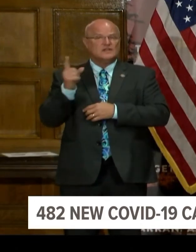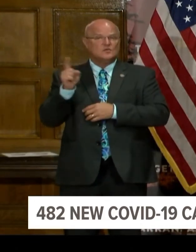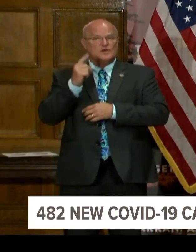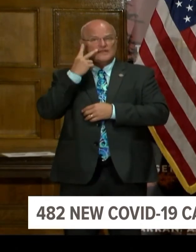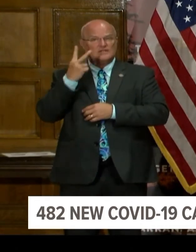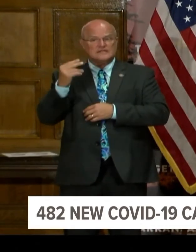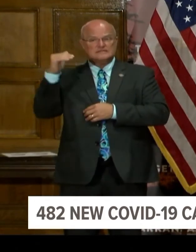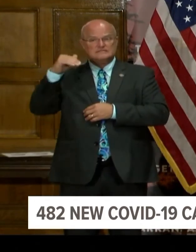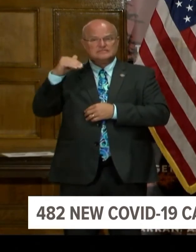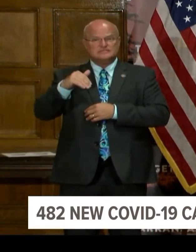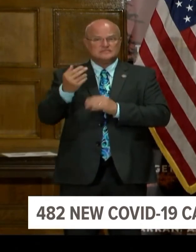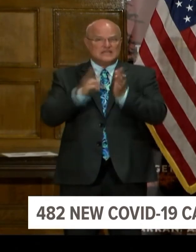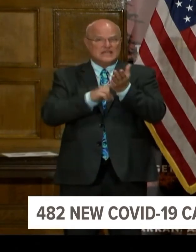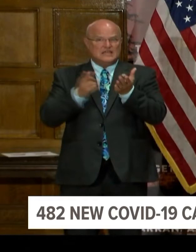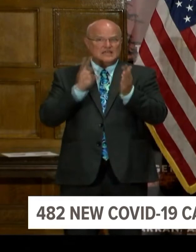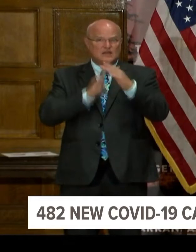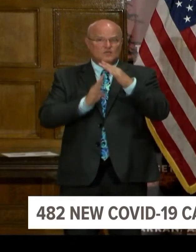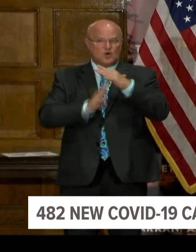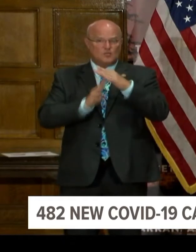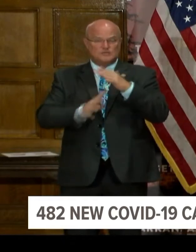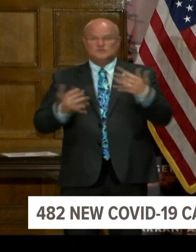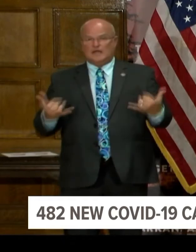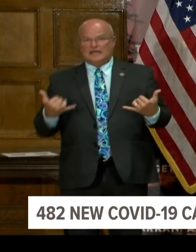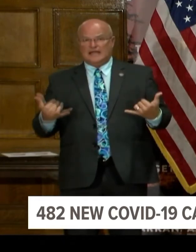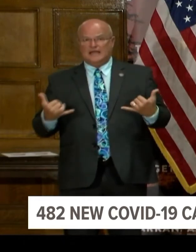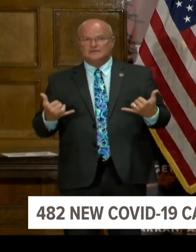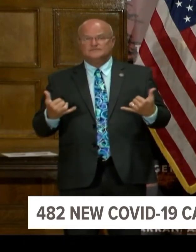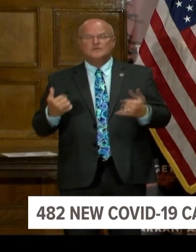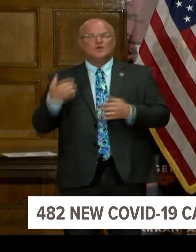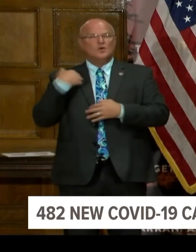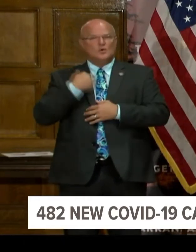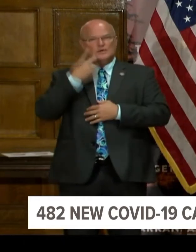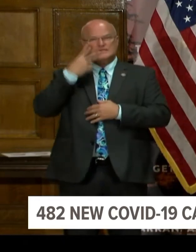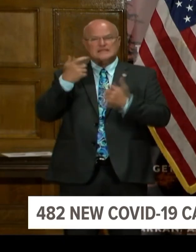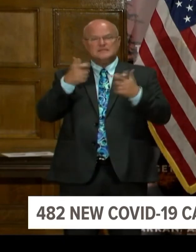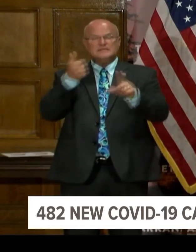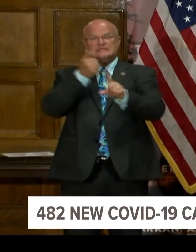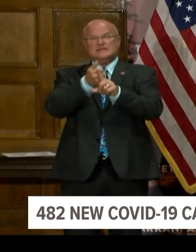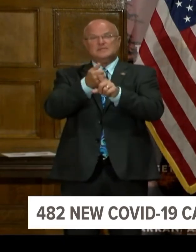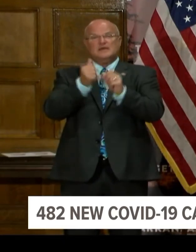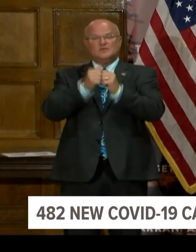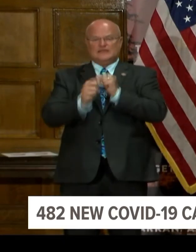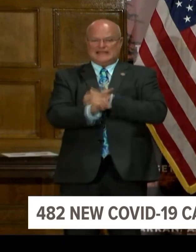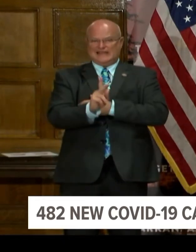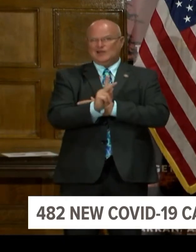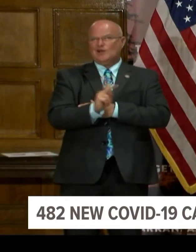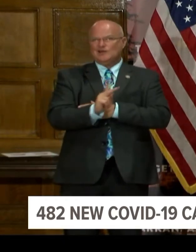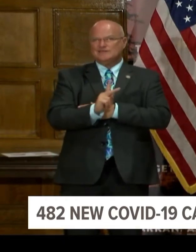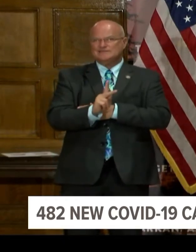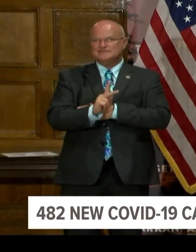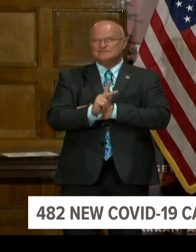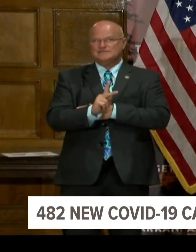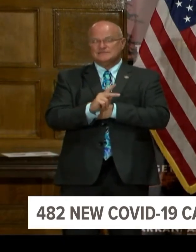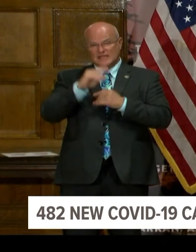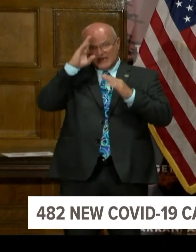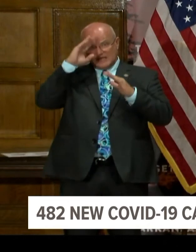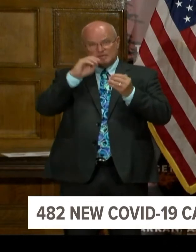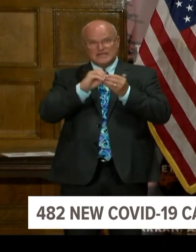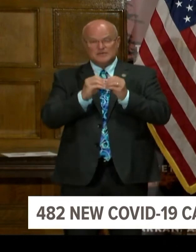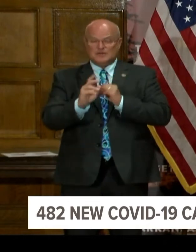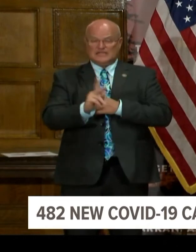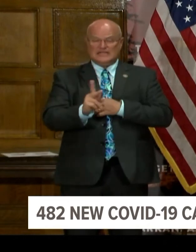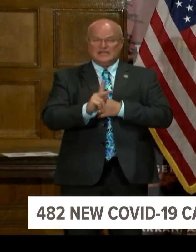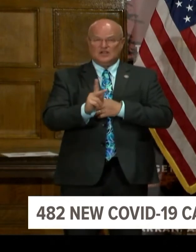seeing the declines in their enrollment. Right now, we are seeing the biggest impact with kindergarten. The expected numbers